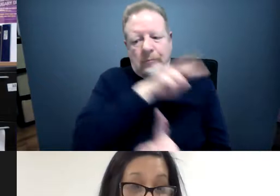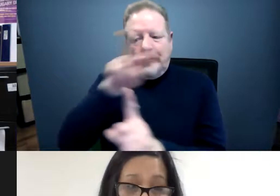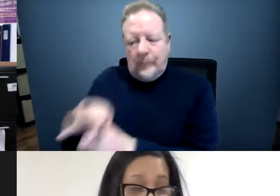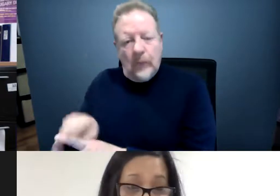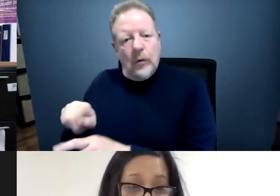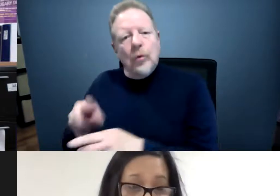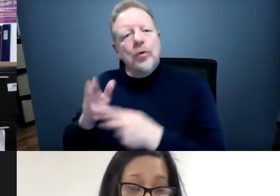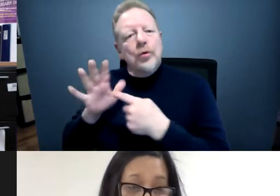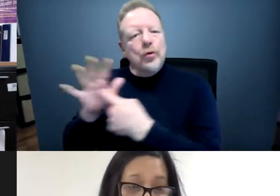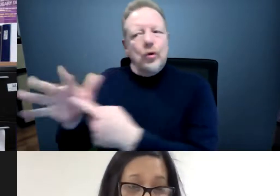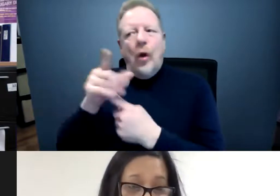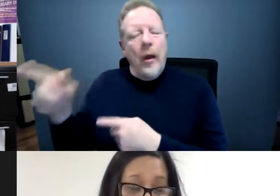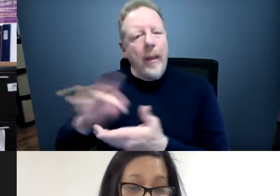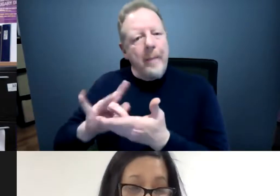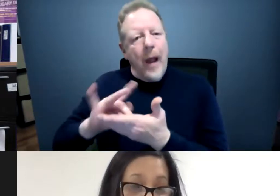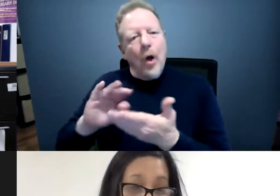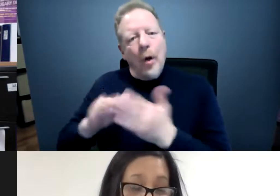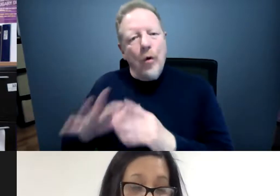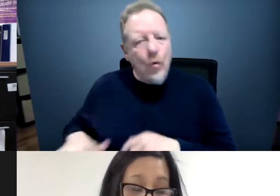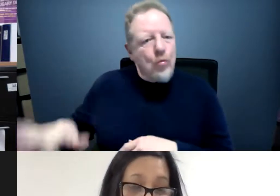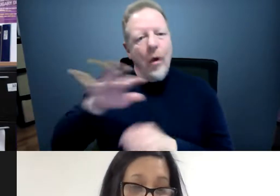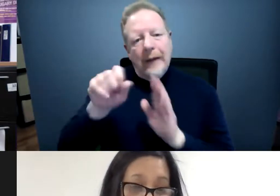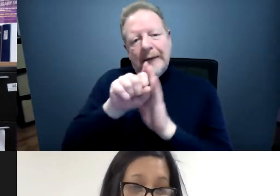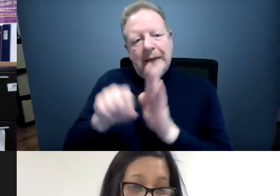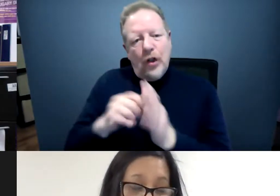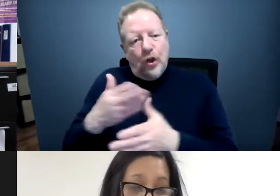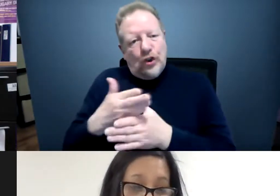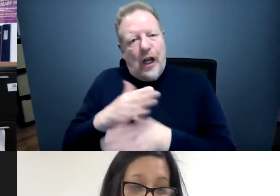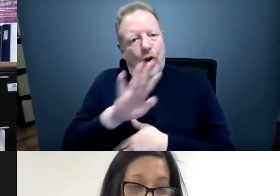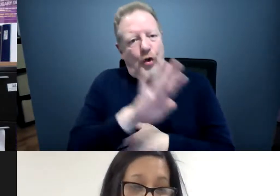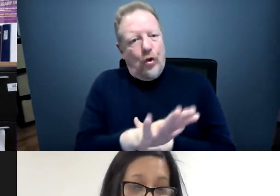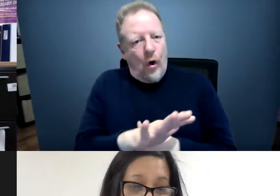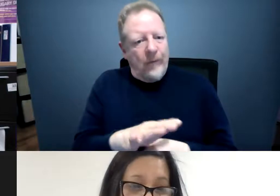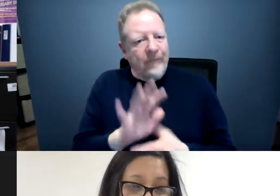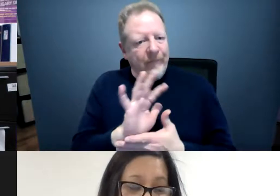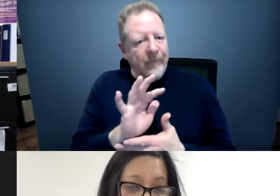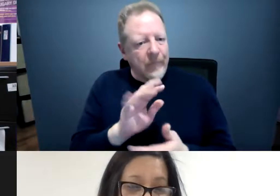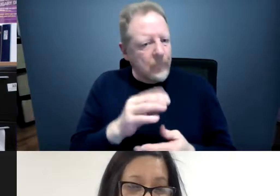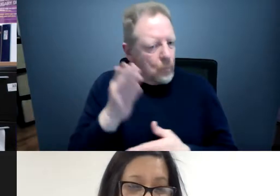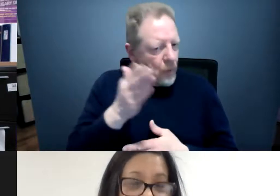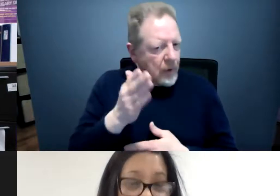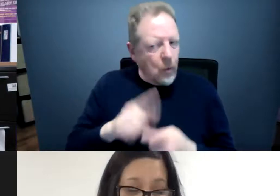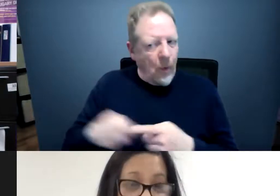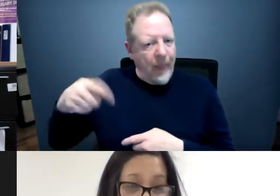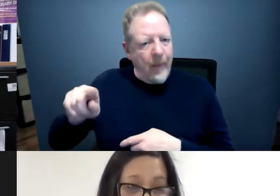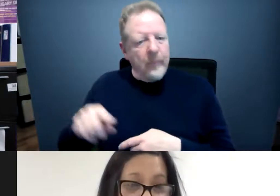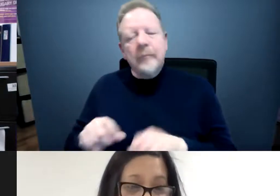medical community across the state, to include that amongst the others that we have. Absolutely. But let me get you the updated one.